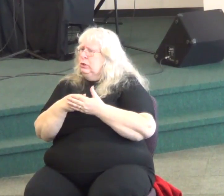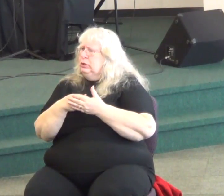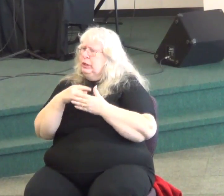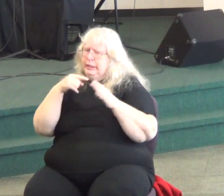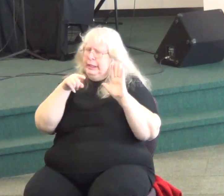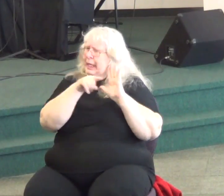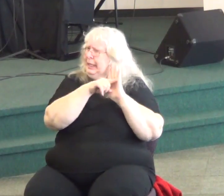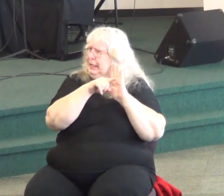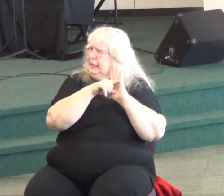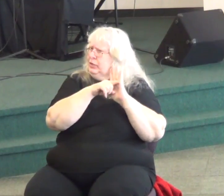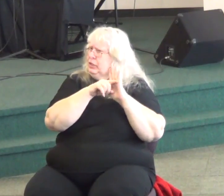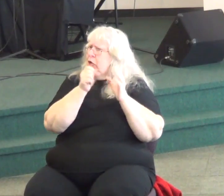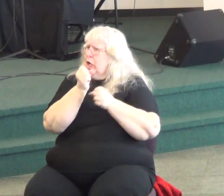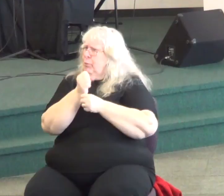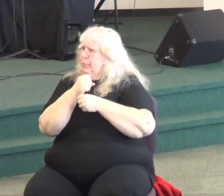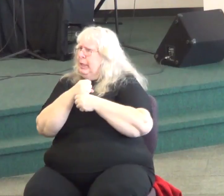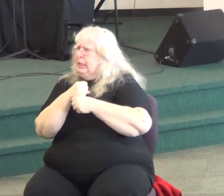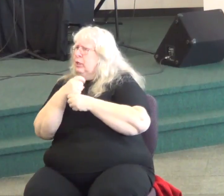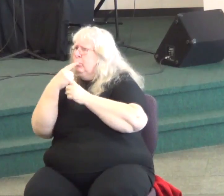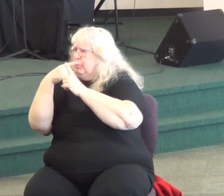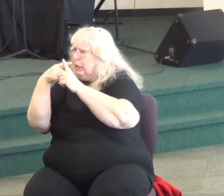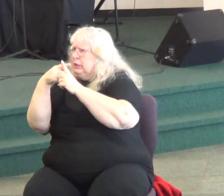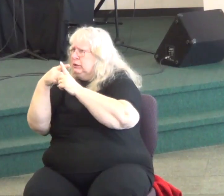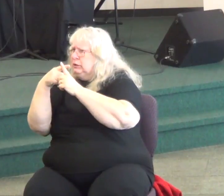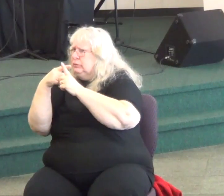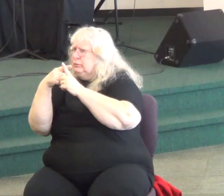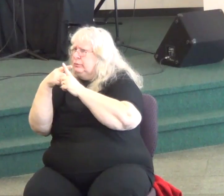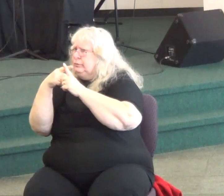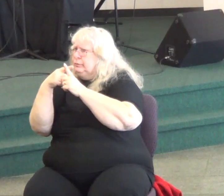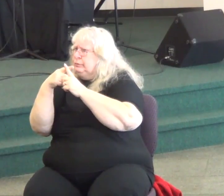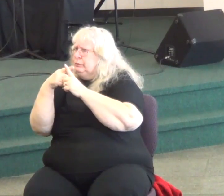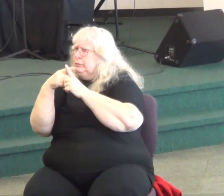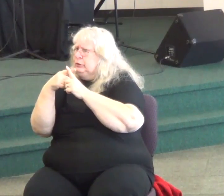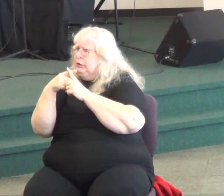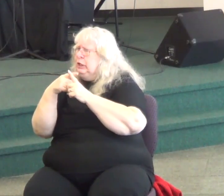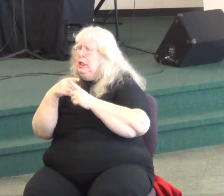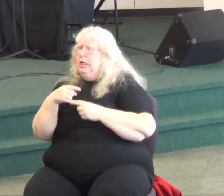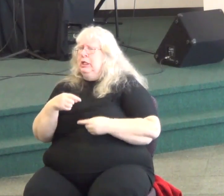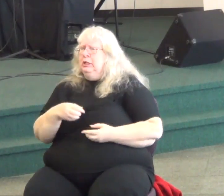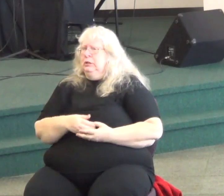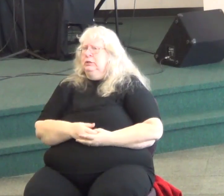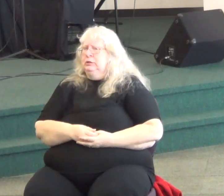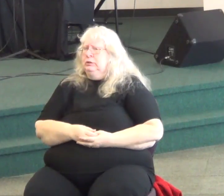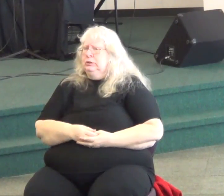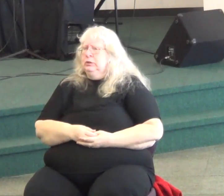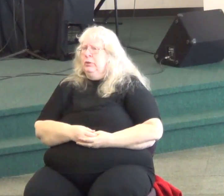It helped me not make problems mountainous, Bontrager said.